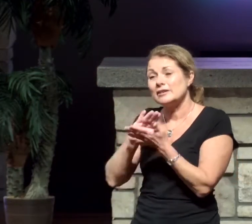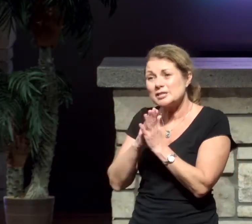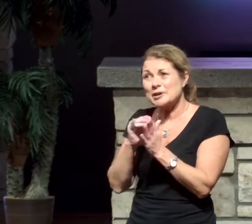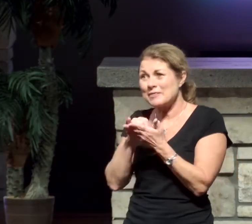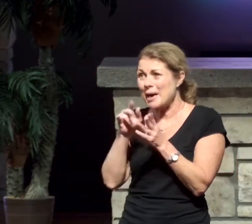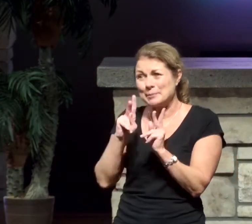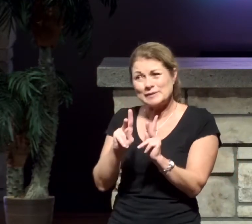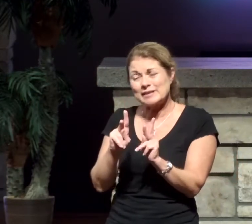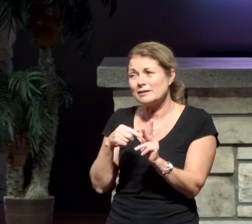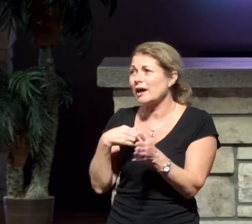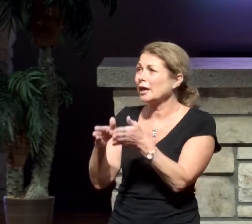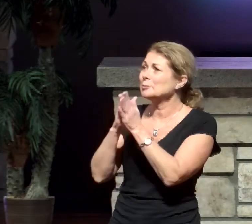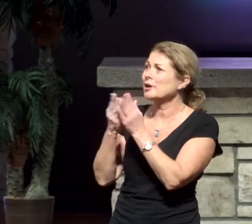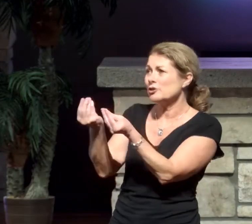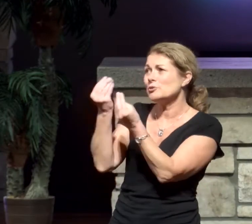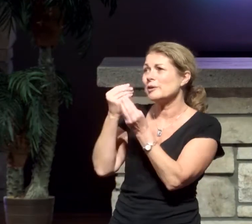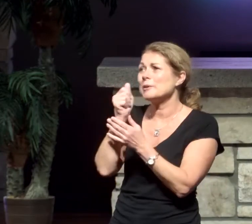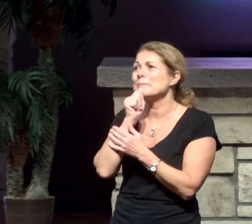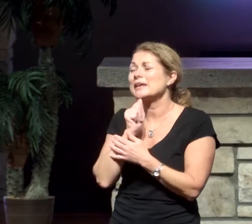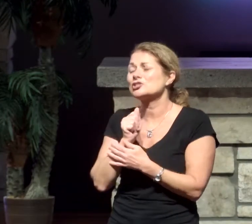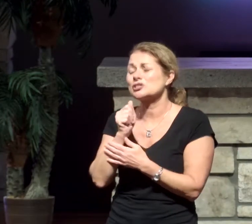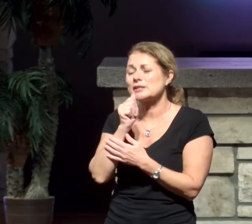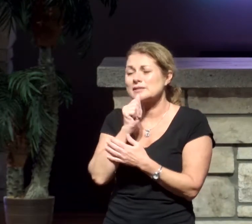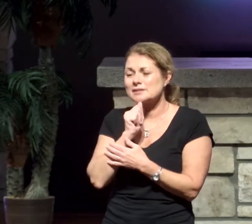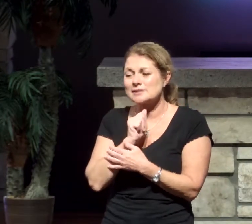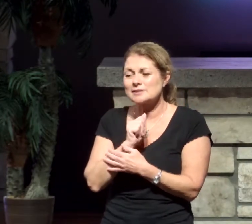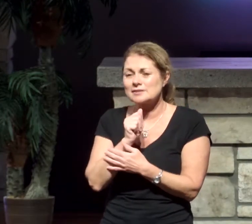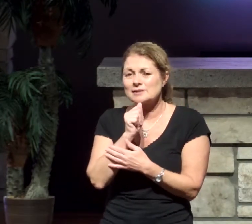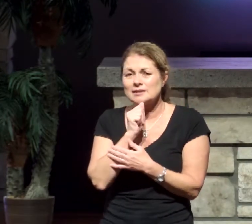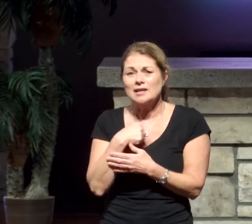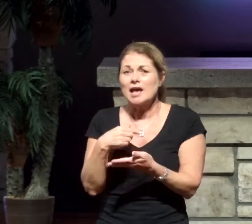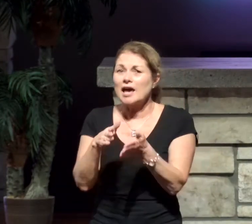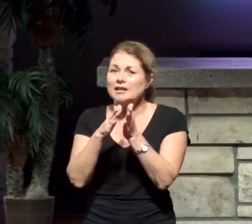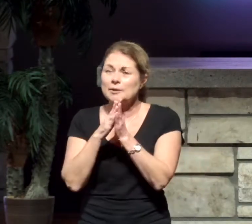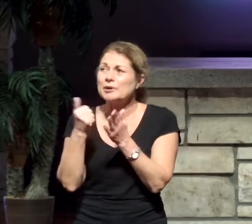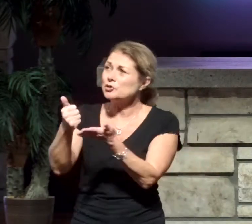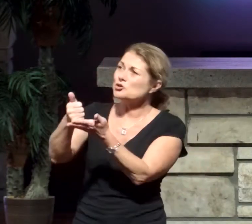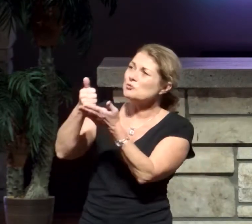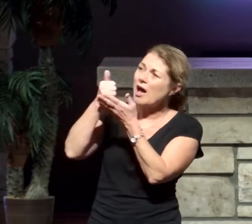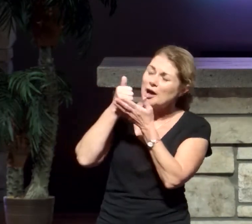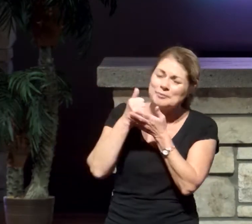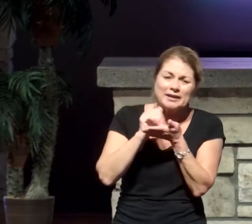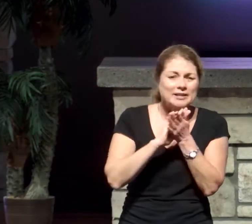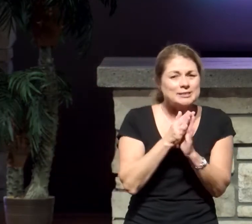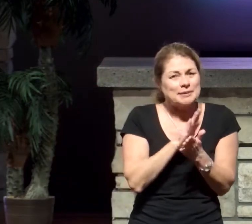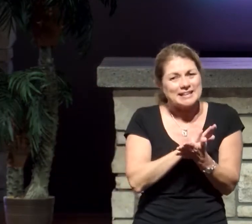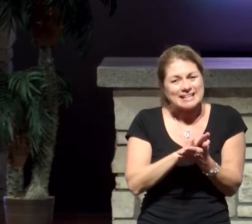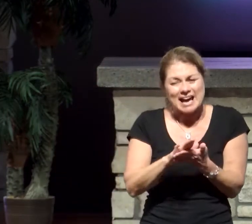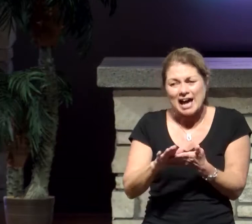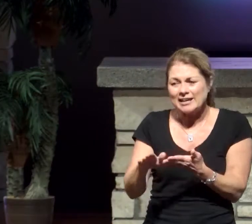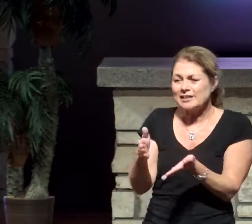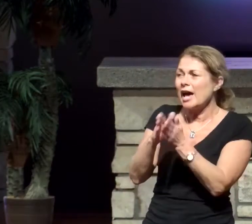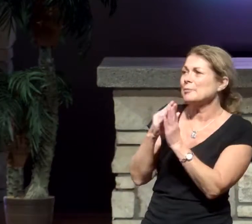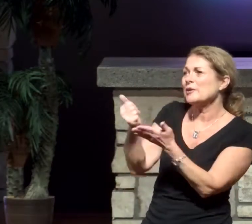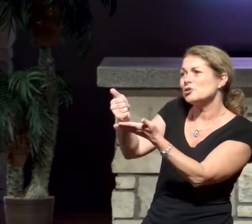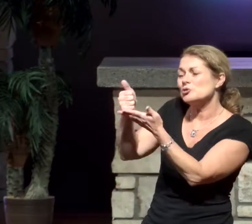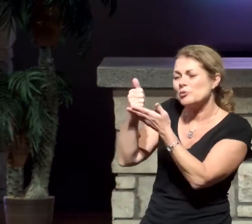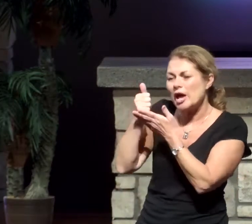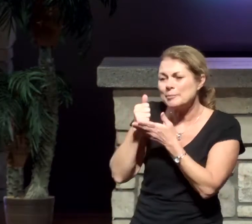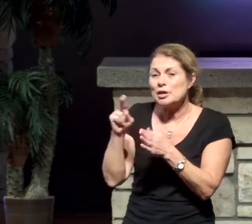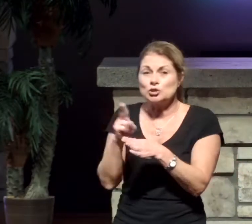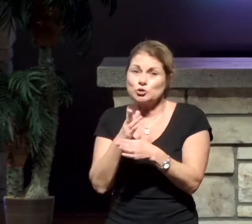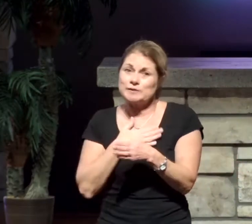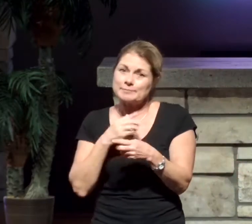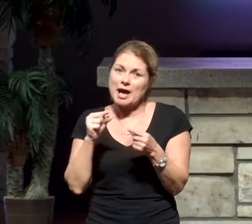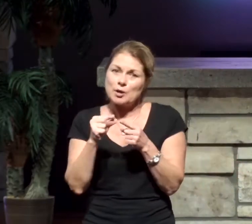then I pray that you give me patience. And I pray that you help me to be kind. And I pray that you help me to use my words, not